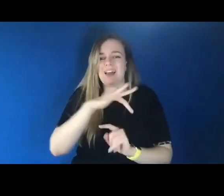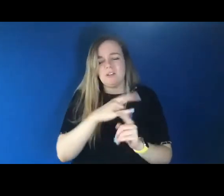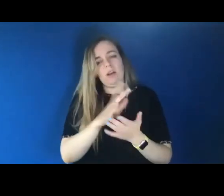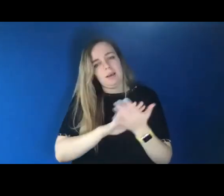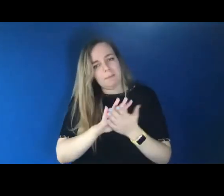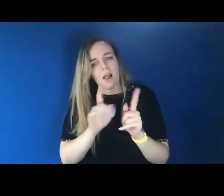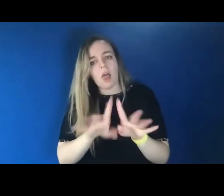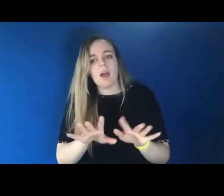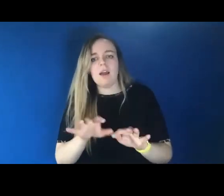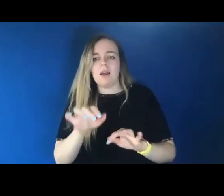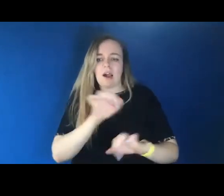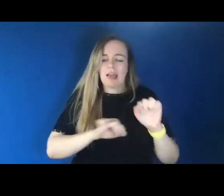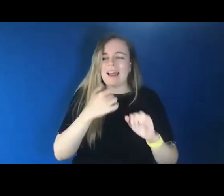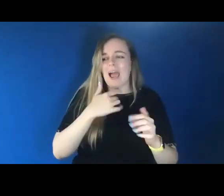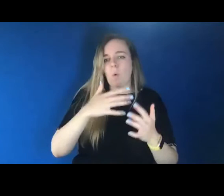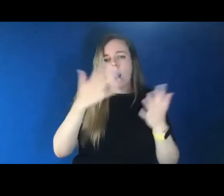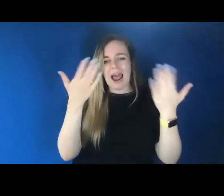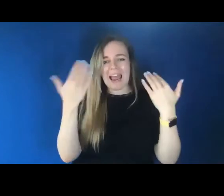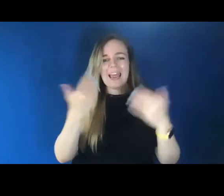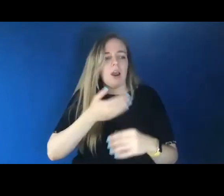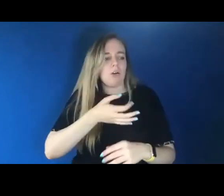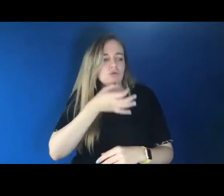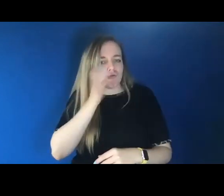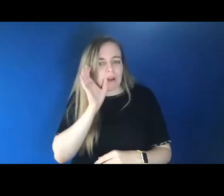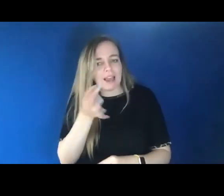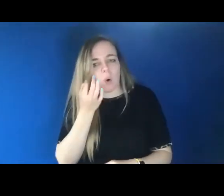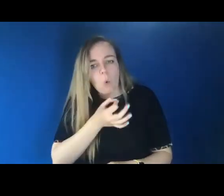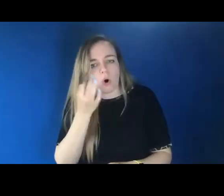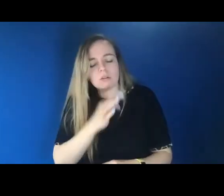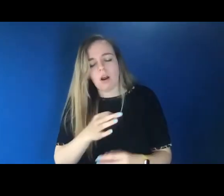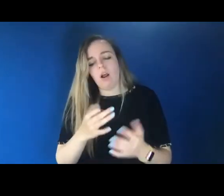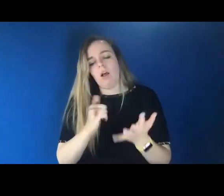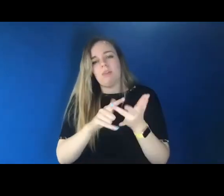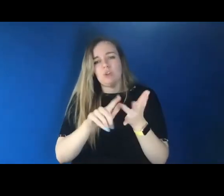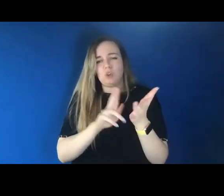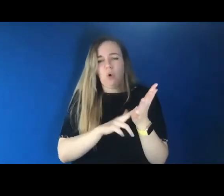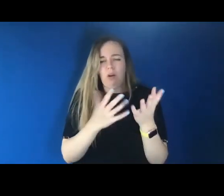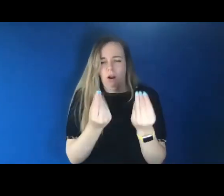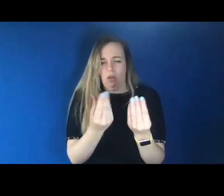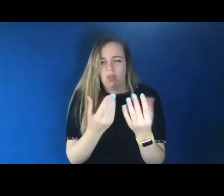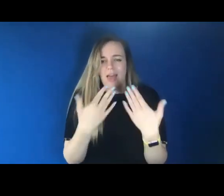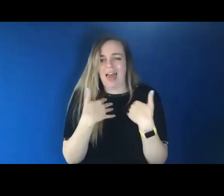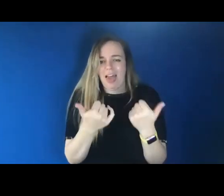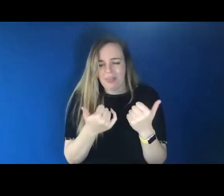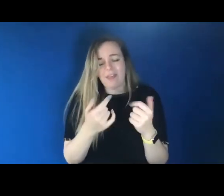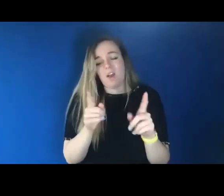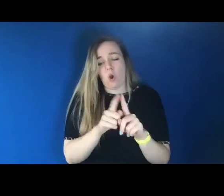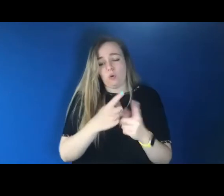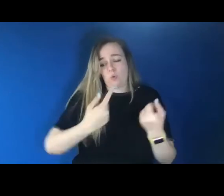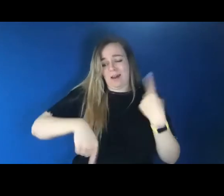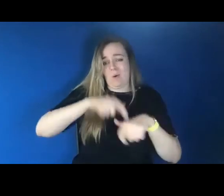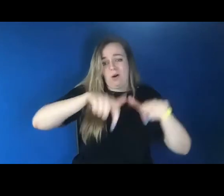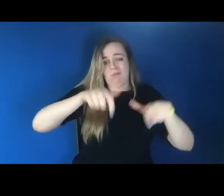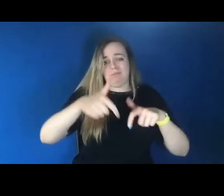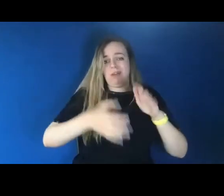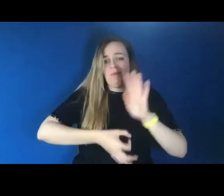you know, cleaning up our air and drinking water, making our soils healthier, and improving our health and well-being, as I touched on at